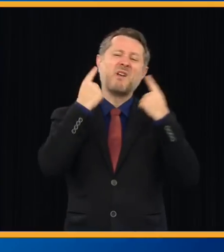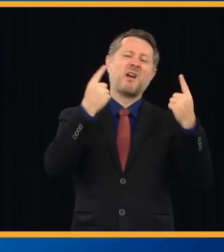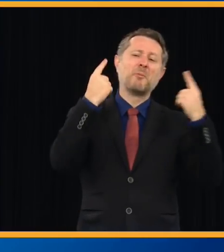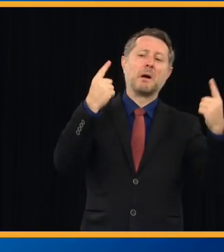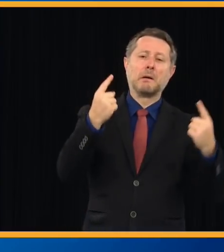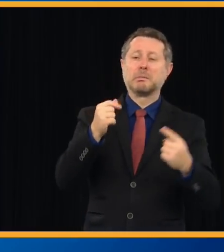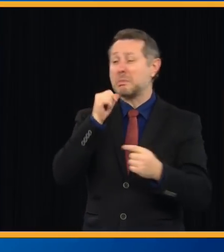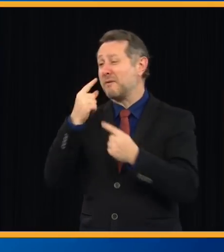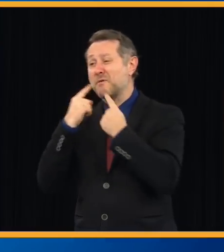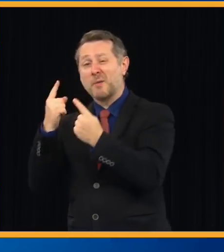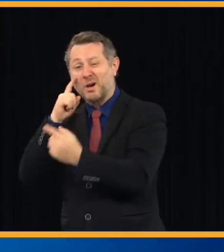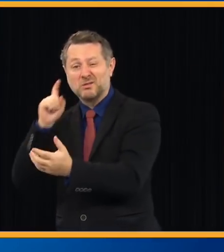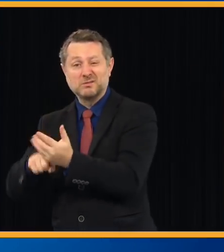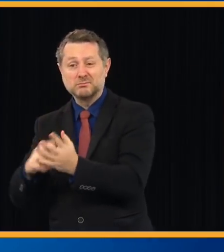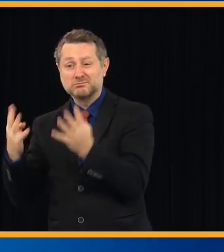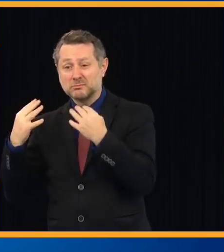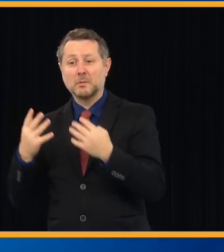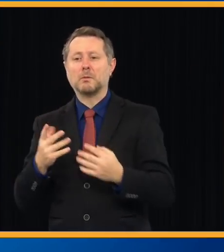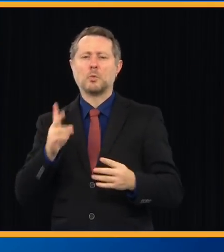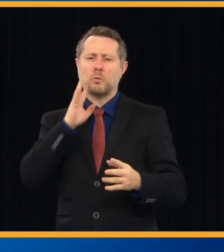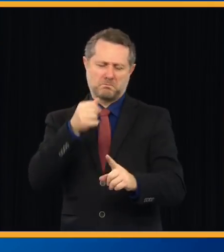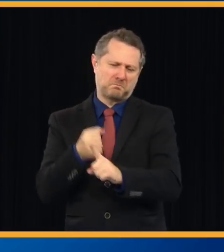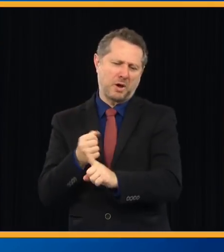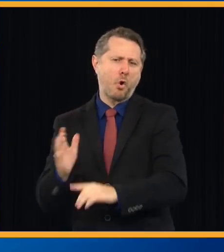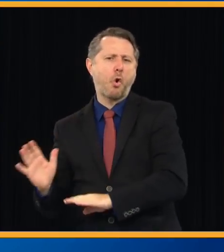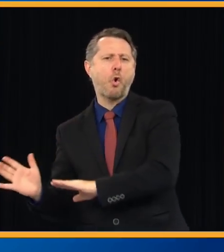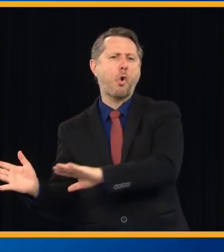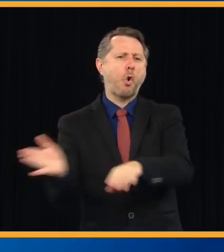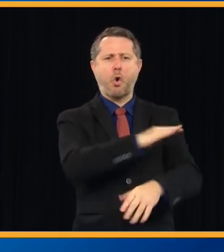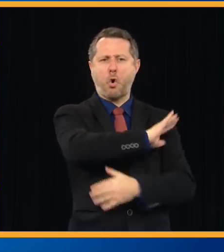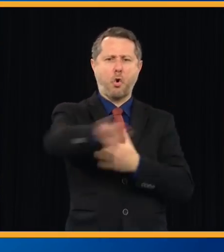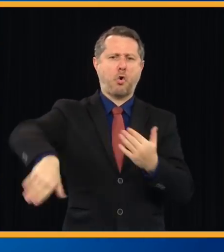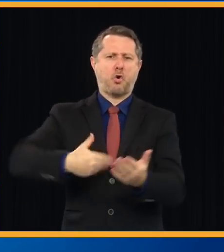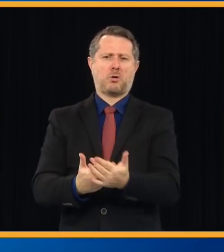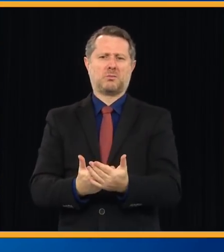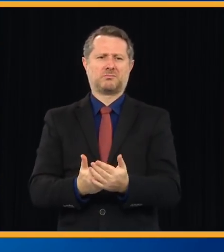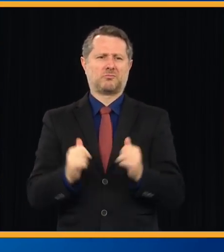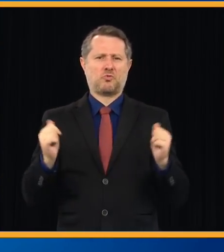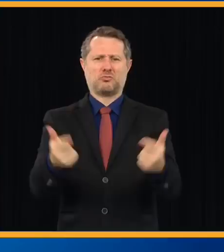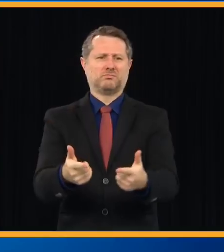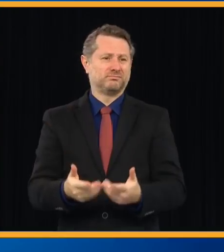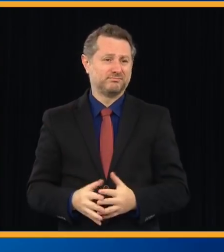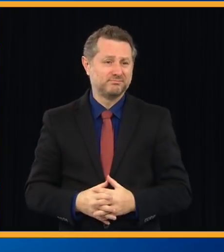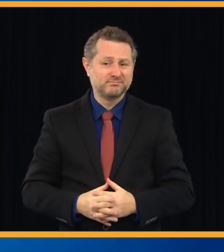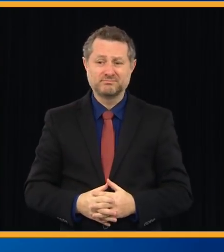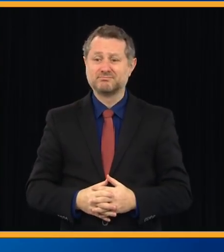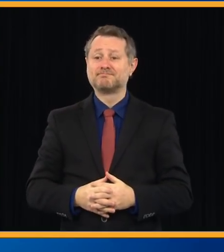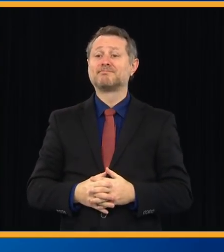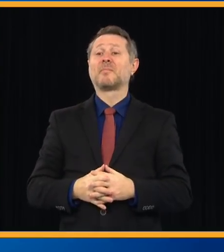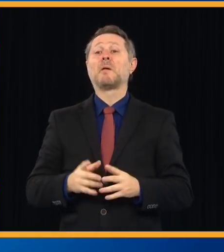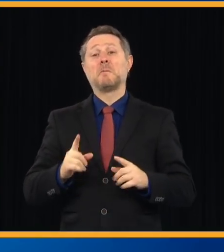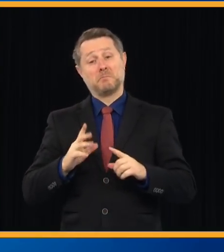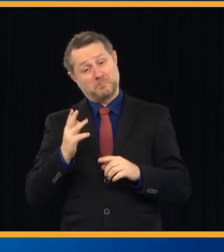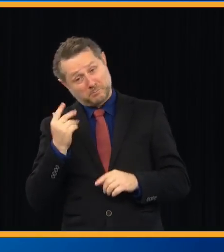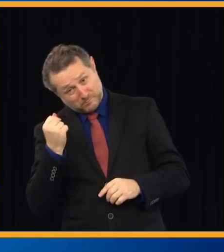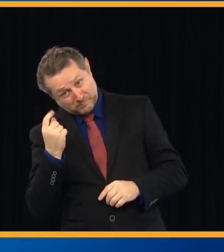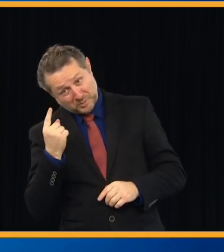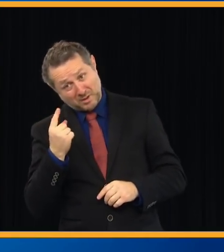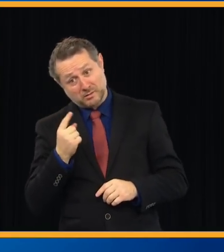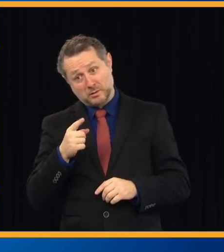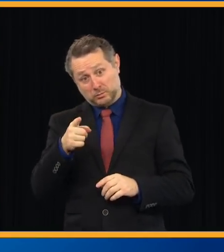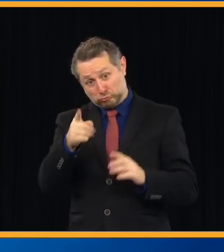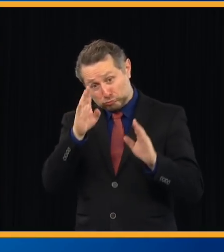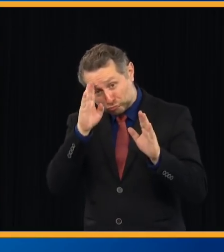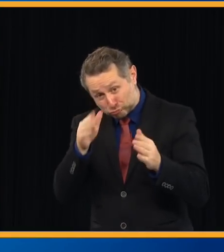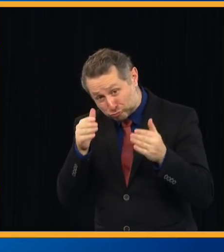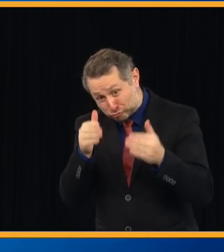This impacts your life dramatically. But personally, if you work at it, maybe you can